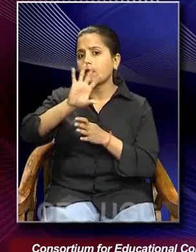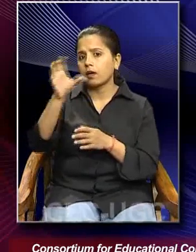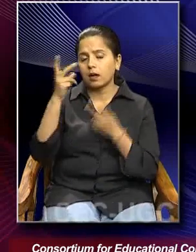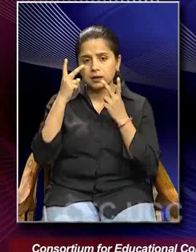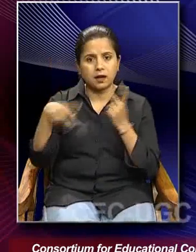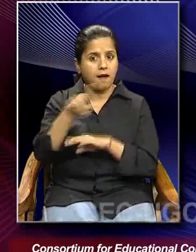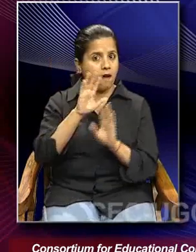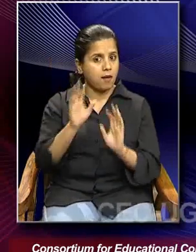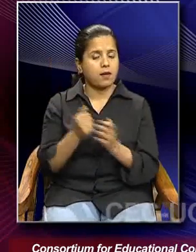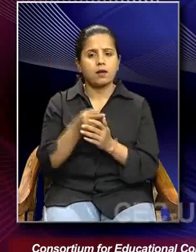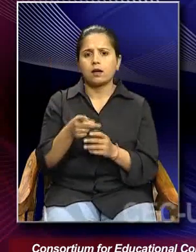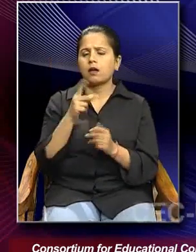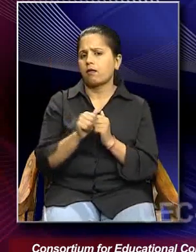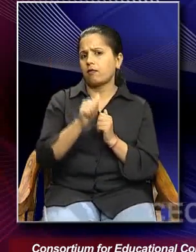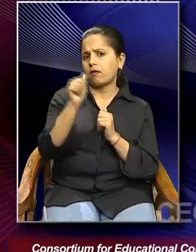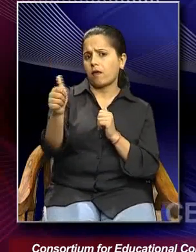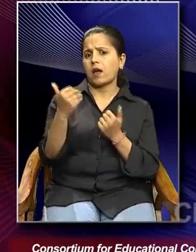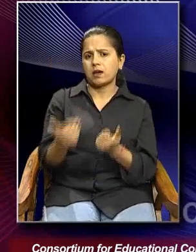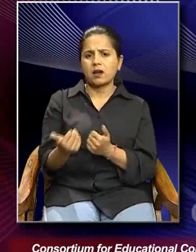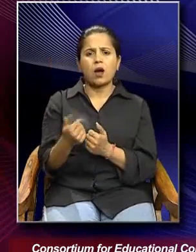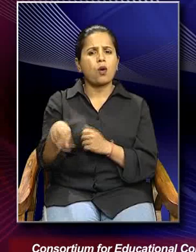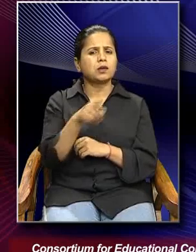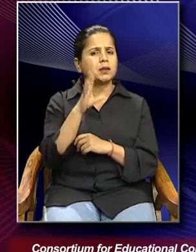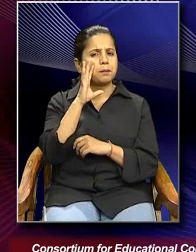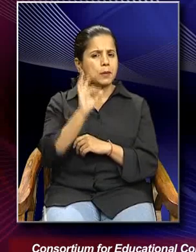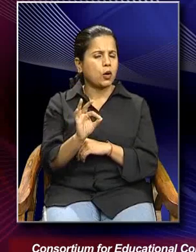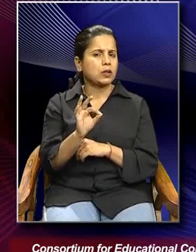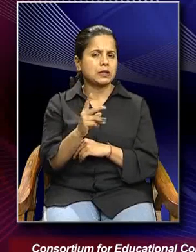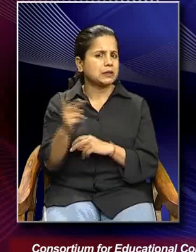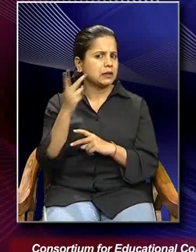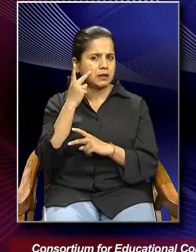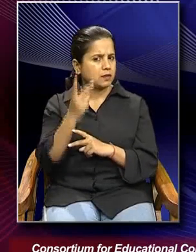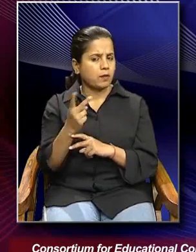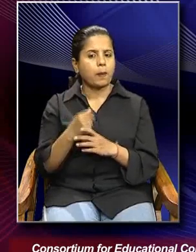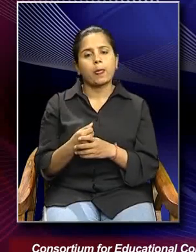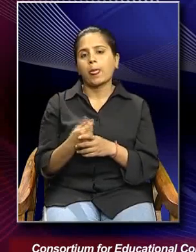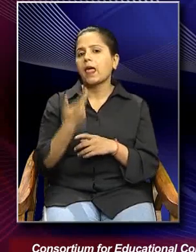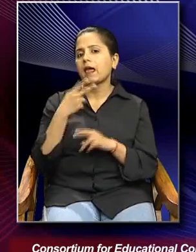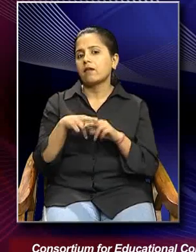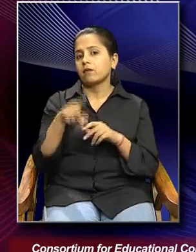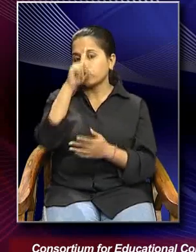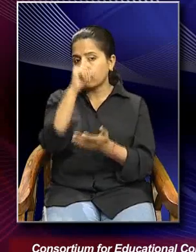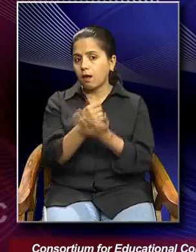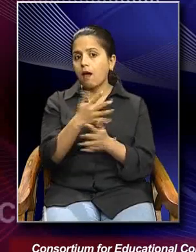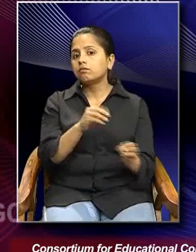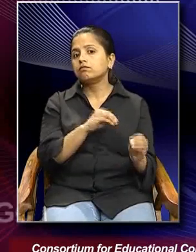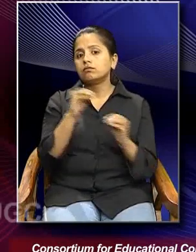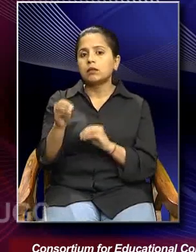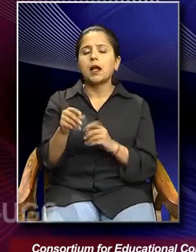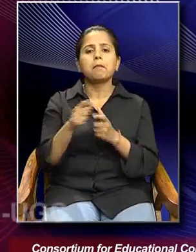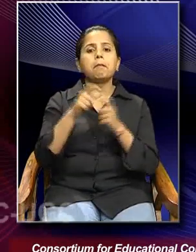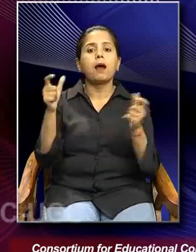particularly, that distance is still a very significant factor when it comes to decision of migration, and